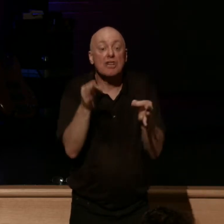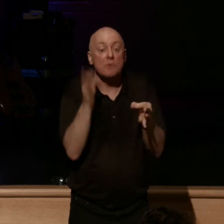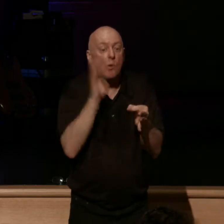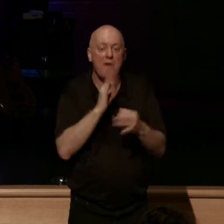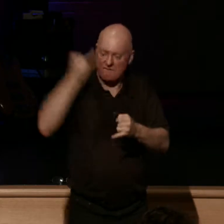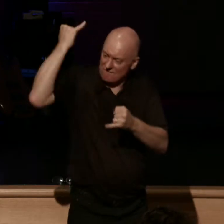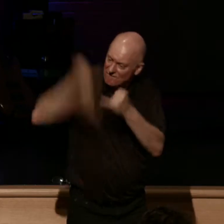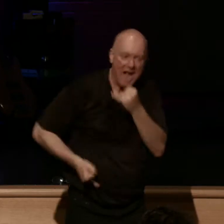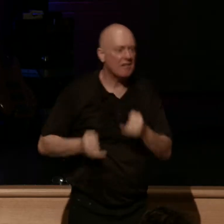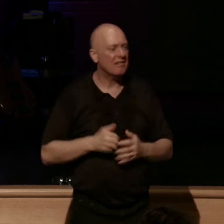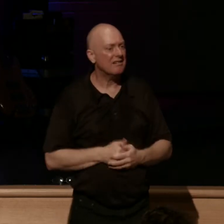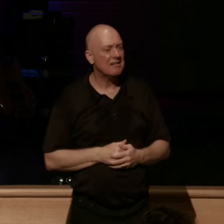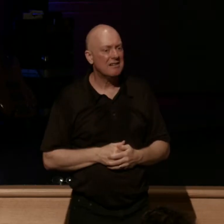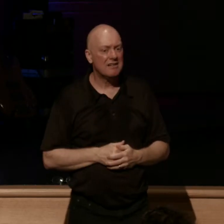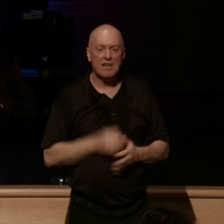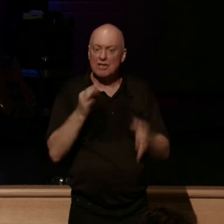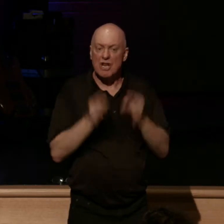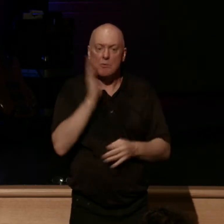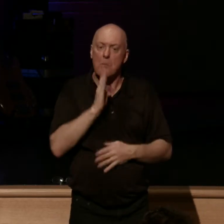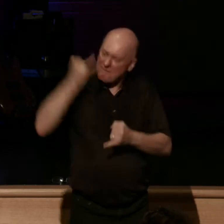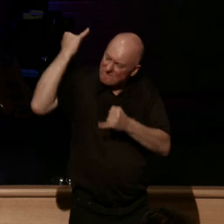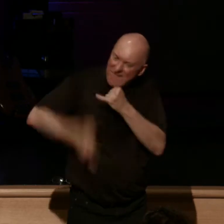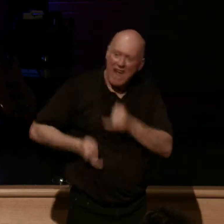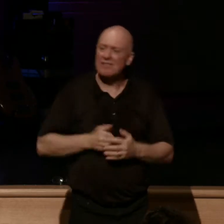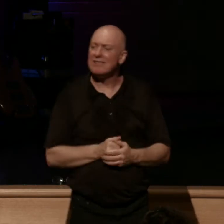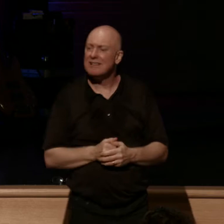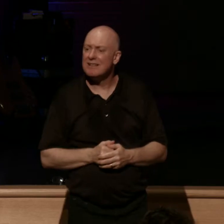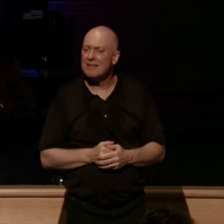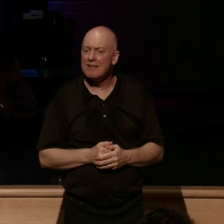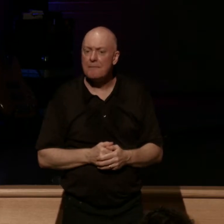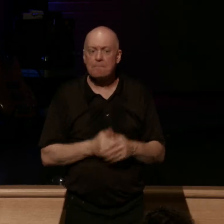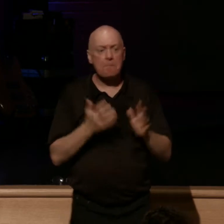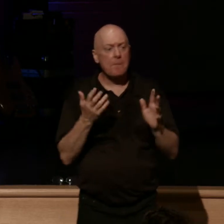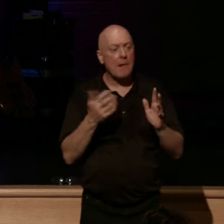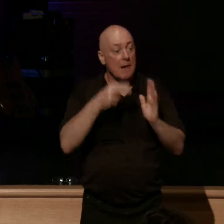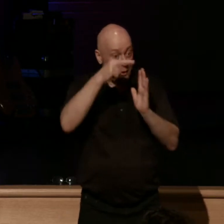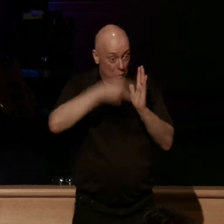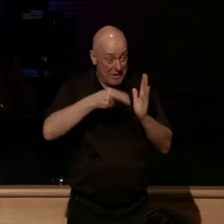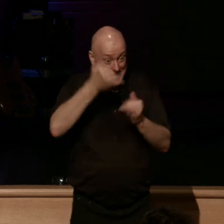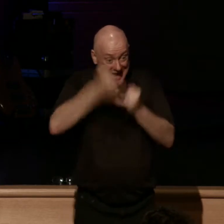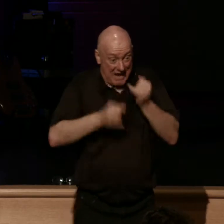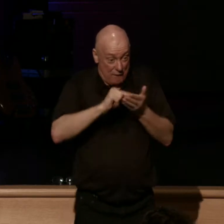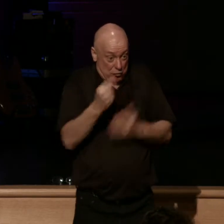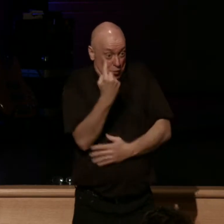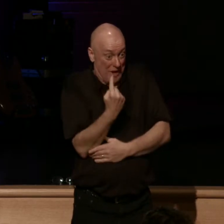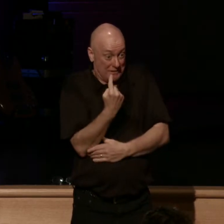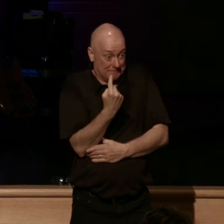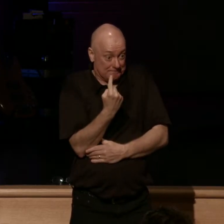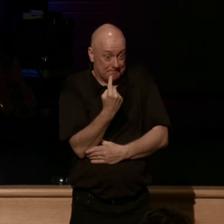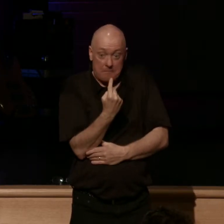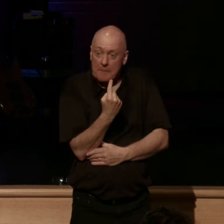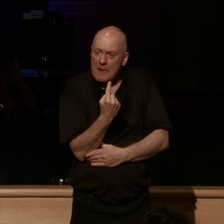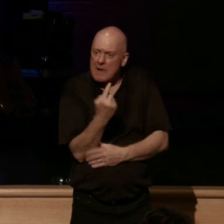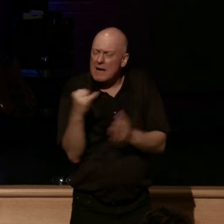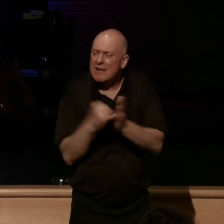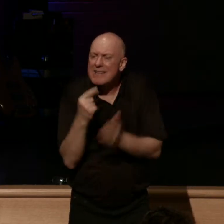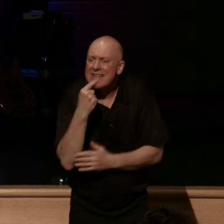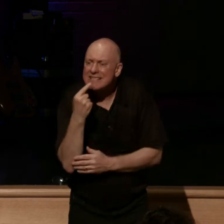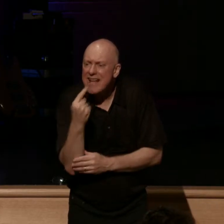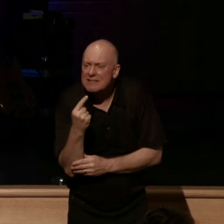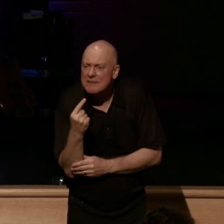final. Judgment will be final. So look at the end of verse 1. It says,